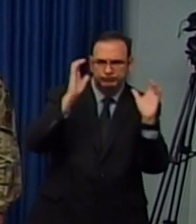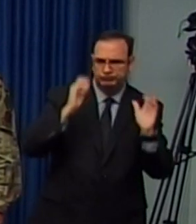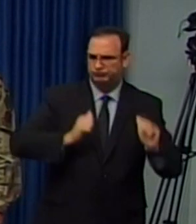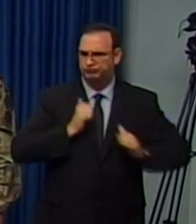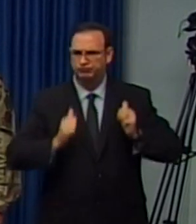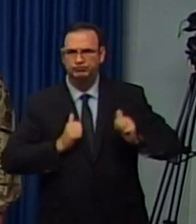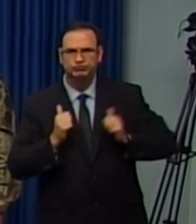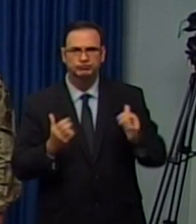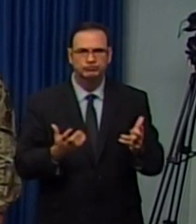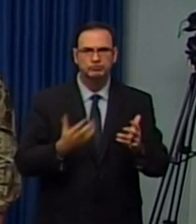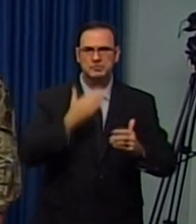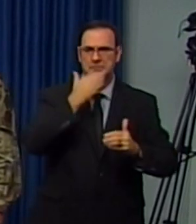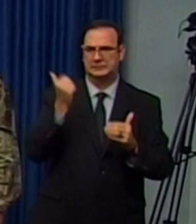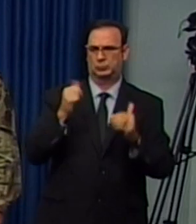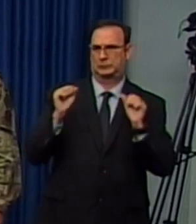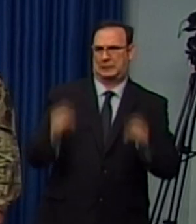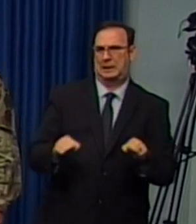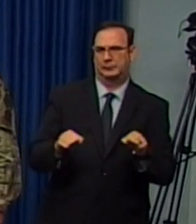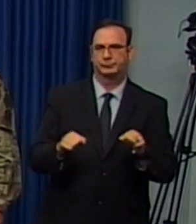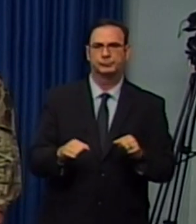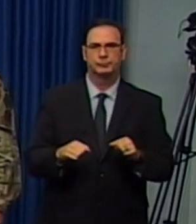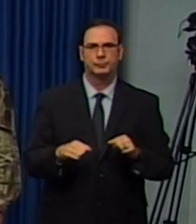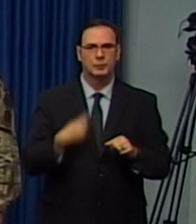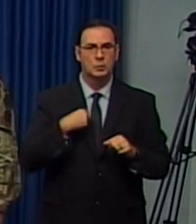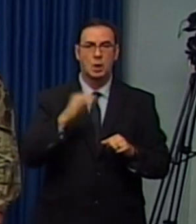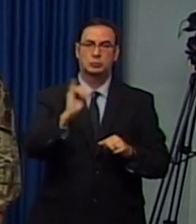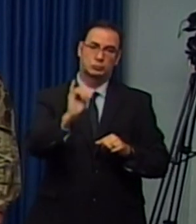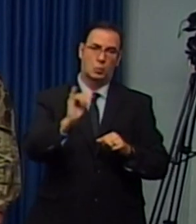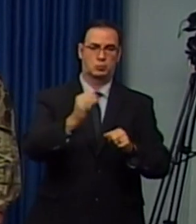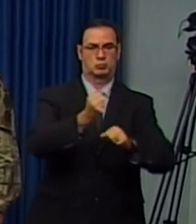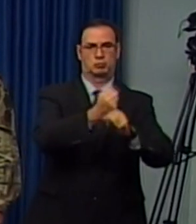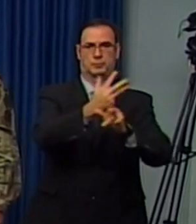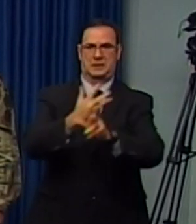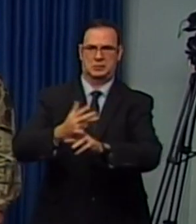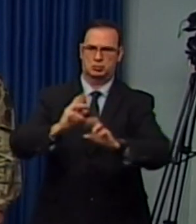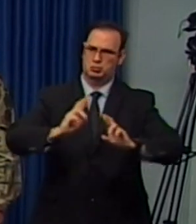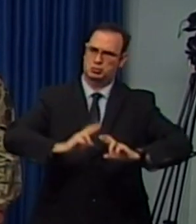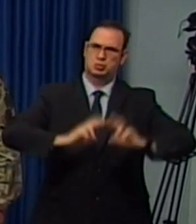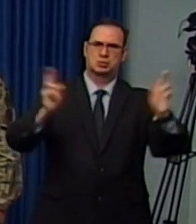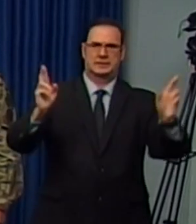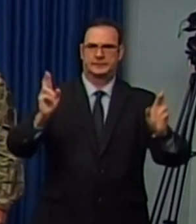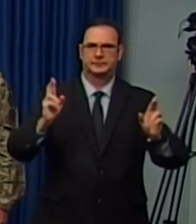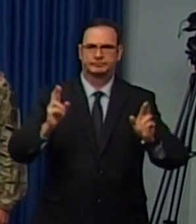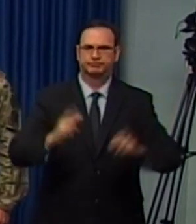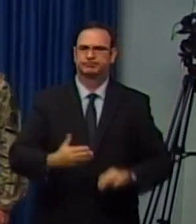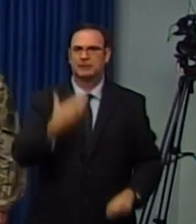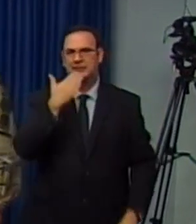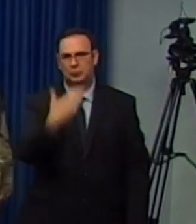best, but let's just be prepared and take the steps necessary so we can protect everyone. Thank you.